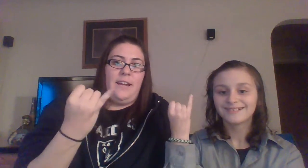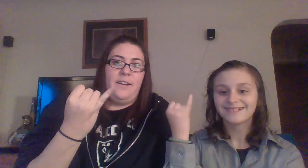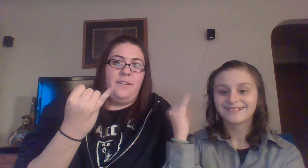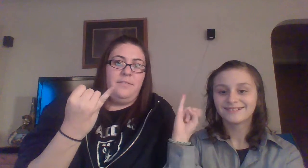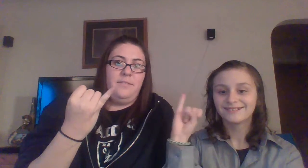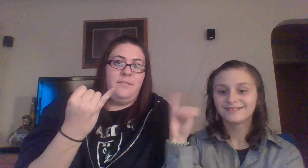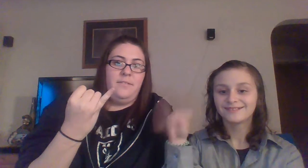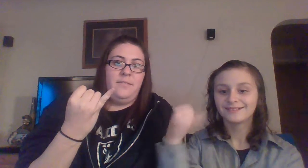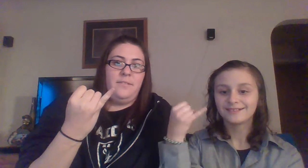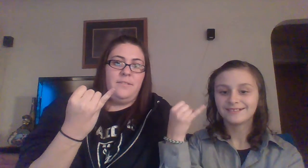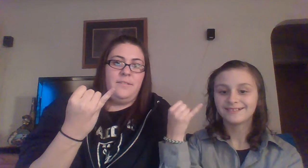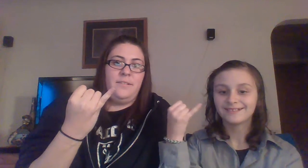air.